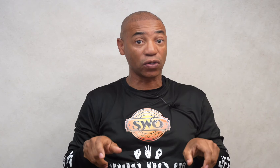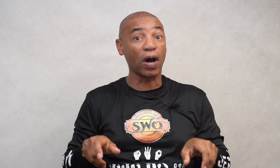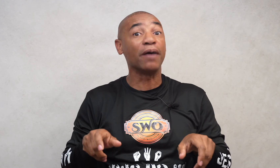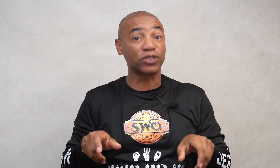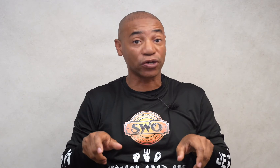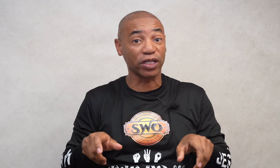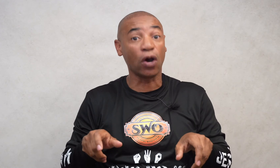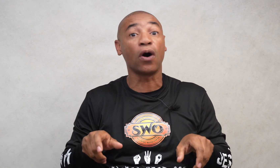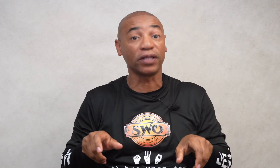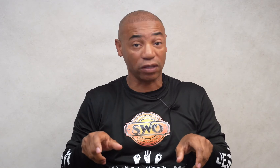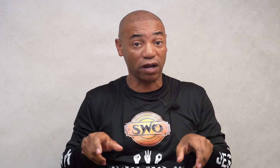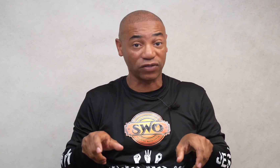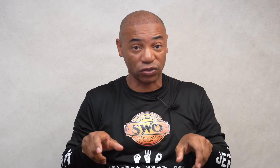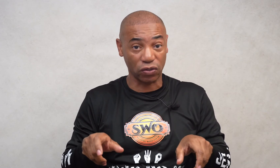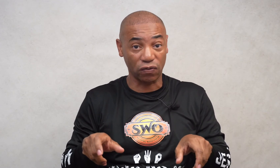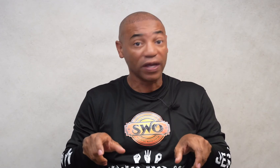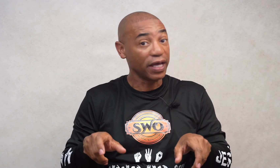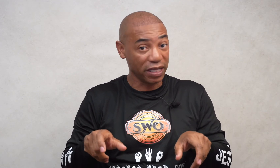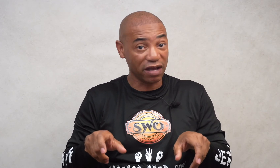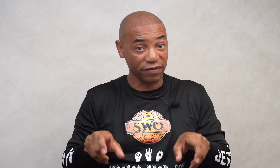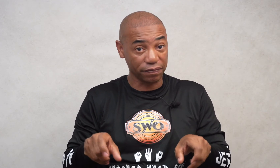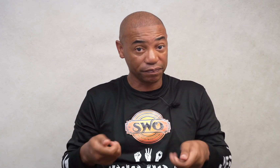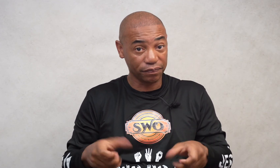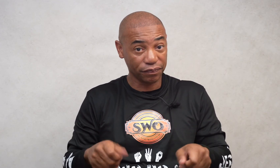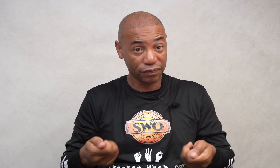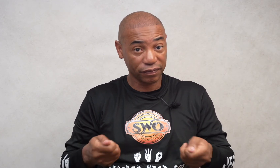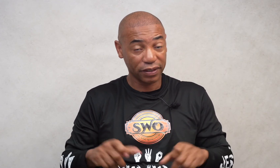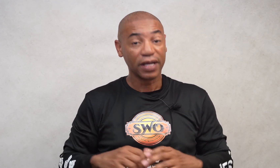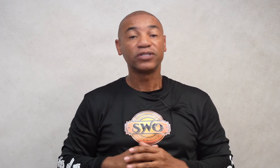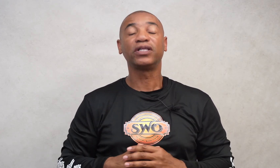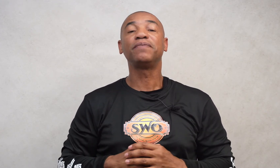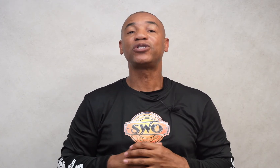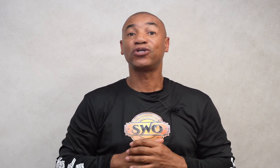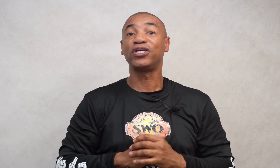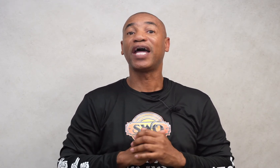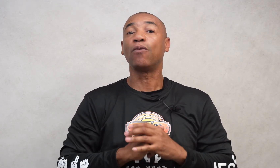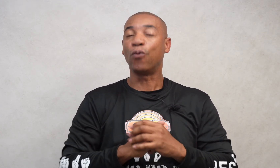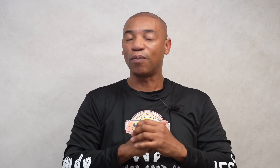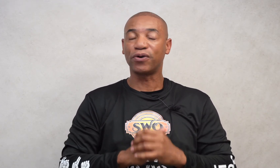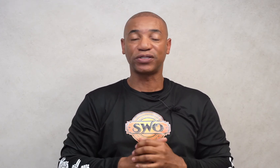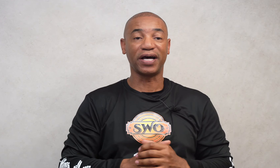I'm turning on and off the stove and the oven. So let me show you that one more time.